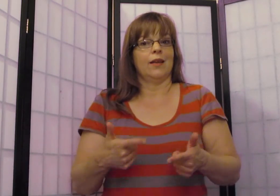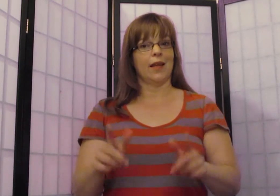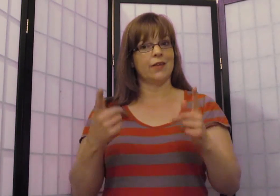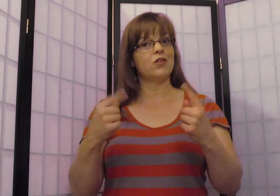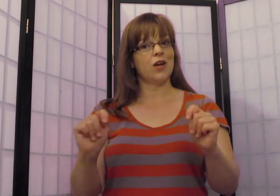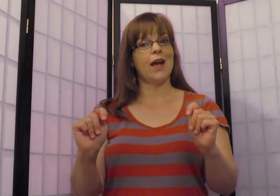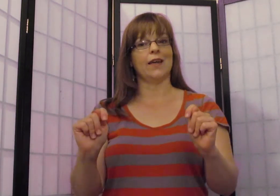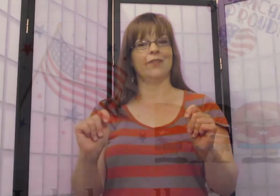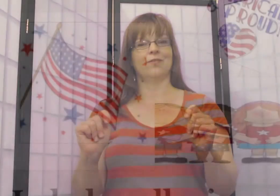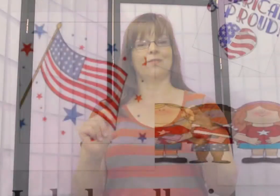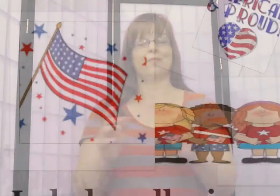Let's try.